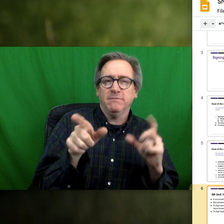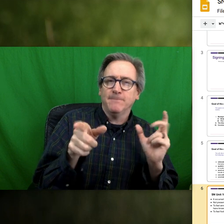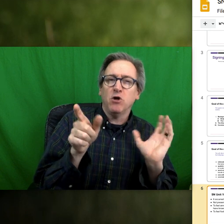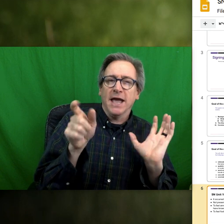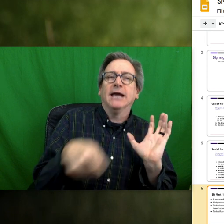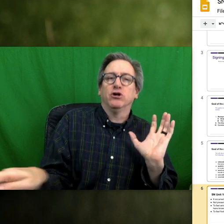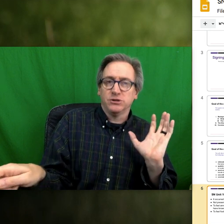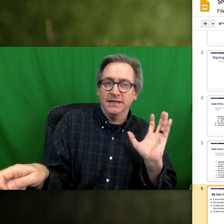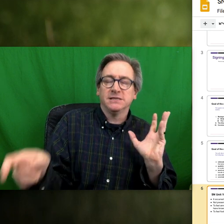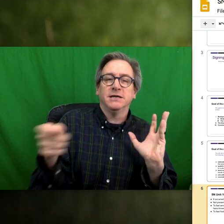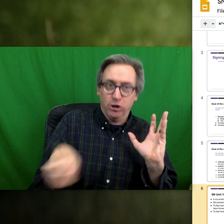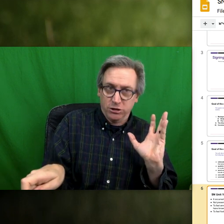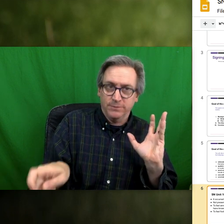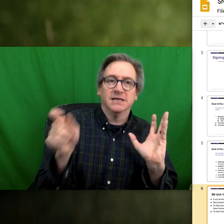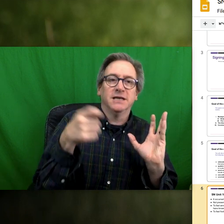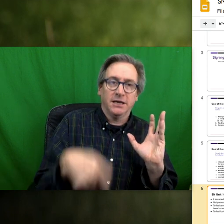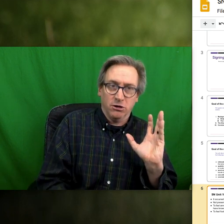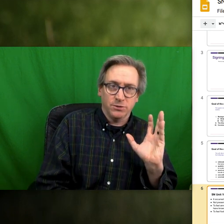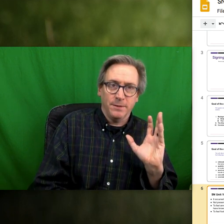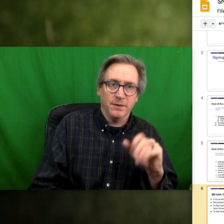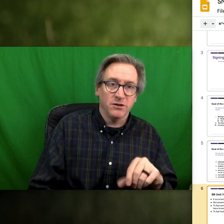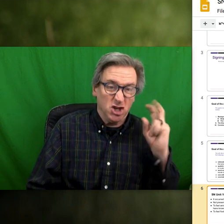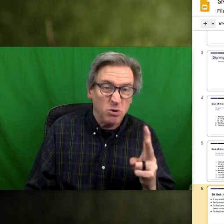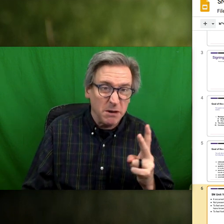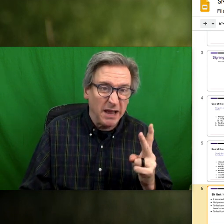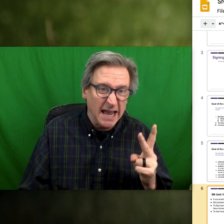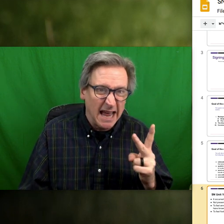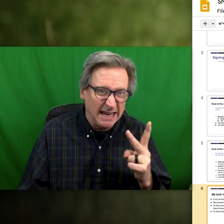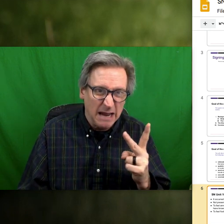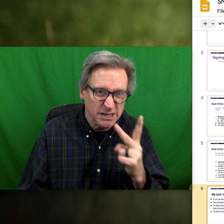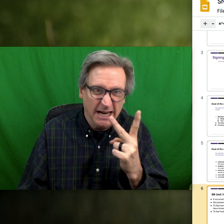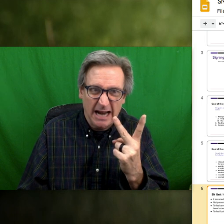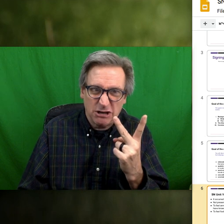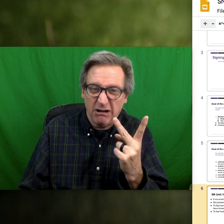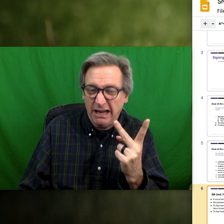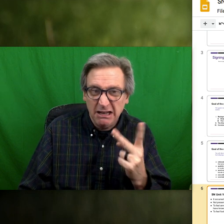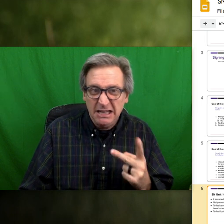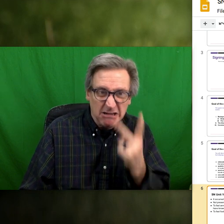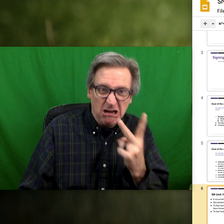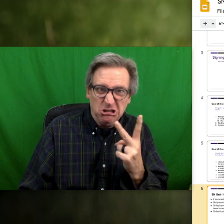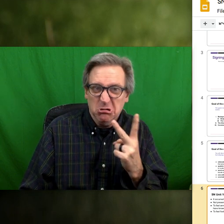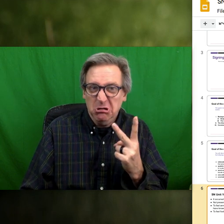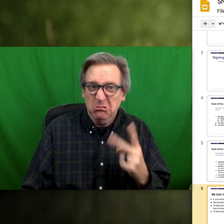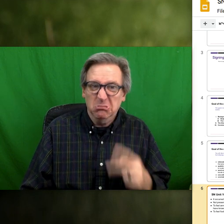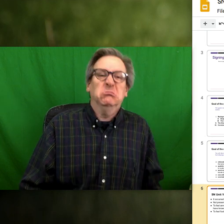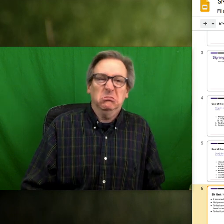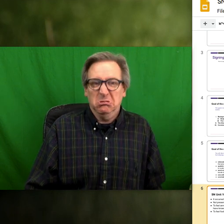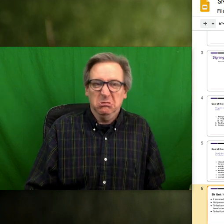and say, okay, it could also mean this, it could also mean this, it could also be this. Two can play at that game, Signing Naturally. I'll show